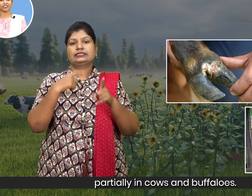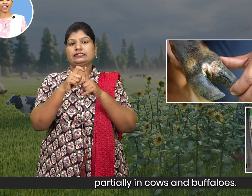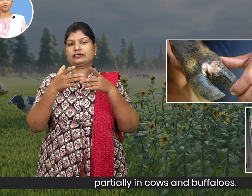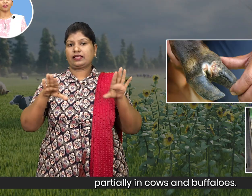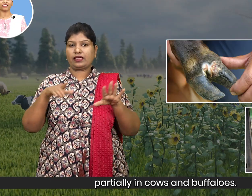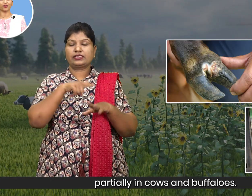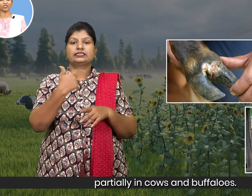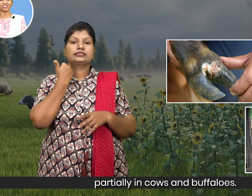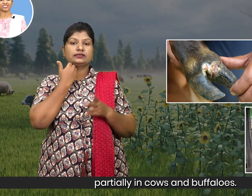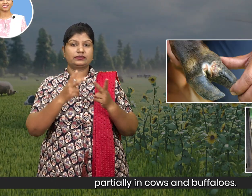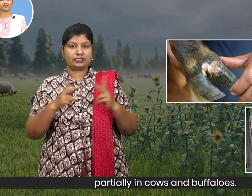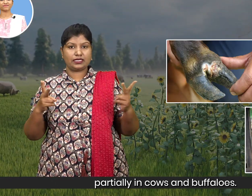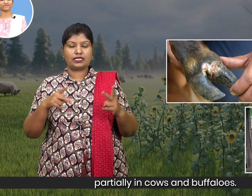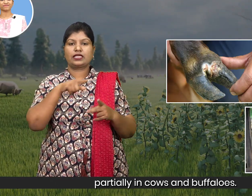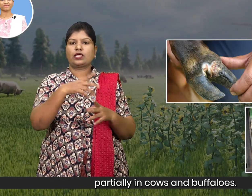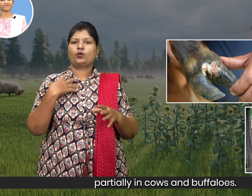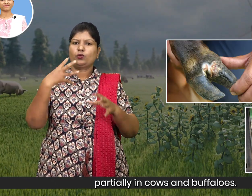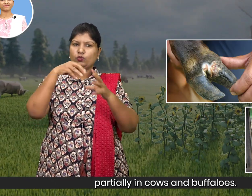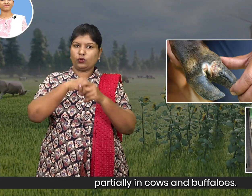cows and buffaloes.